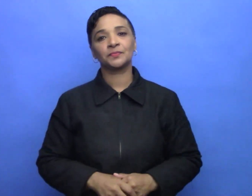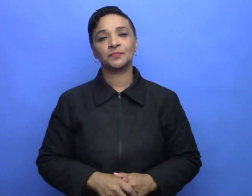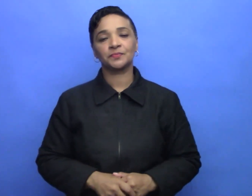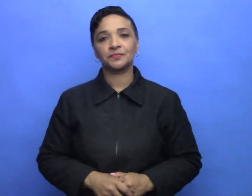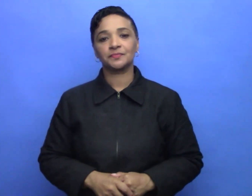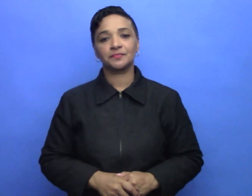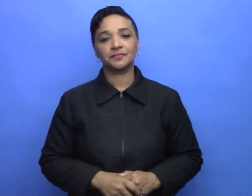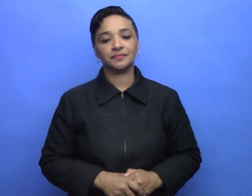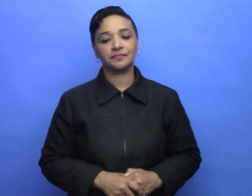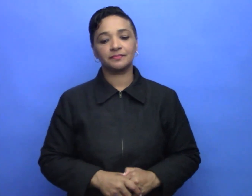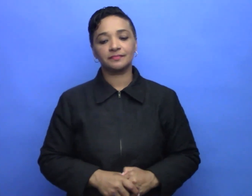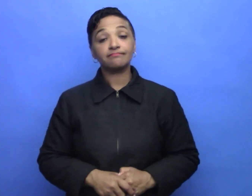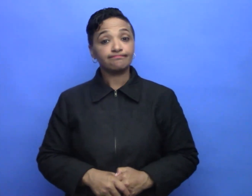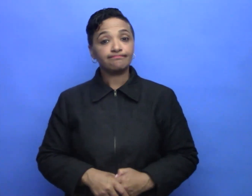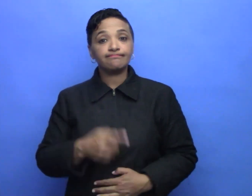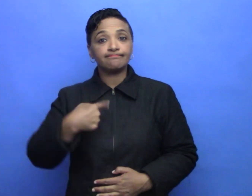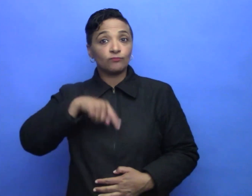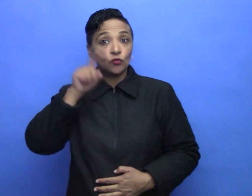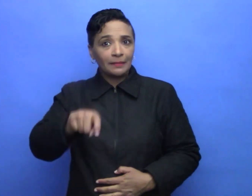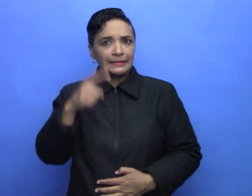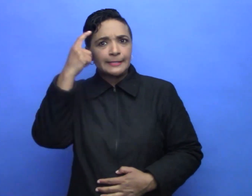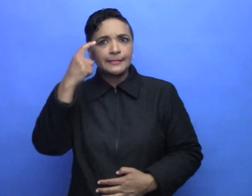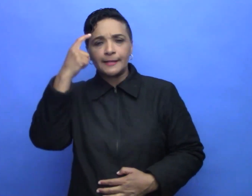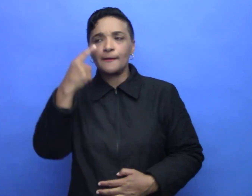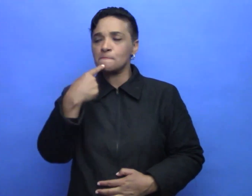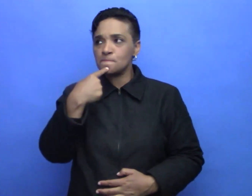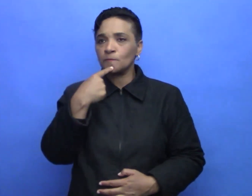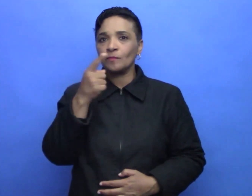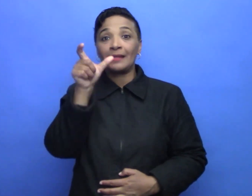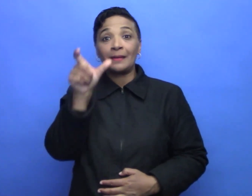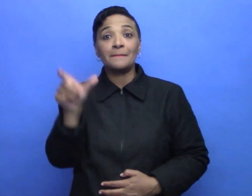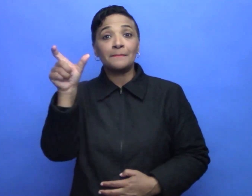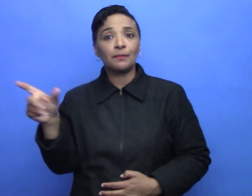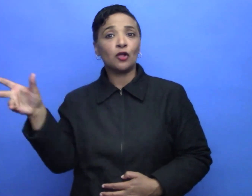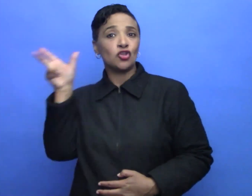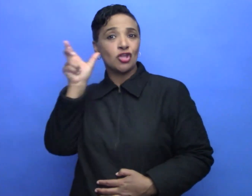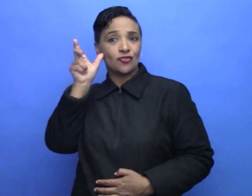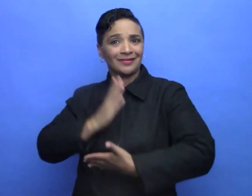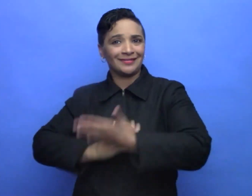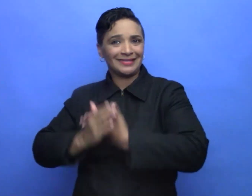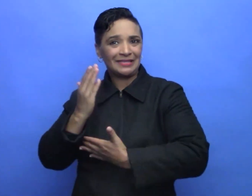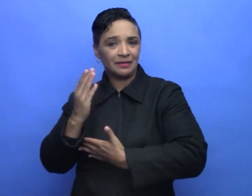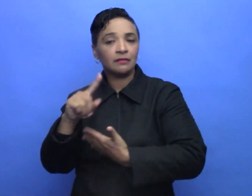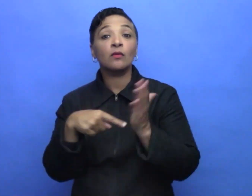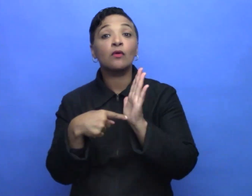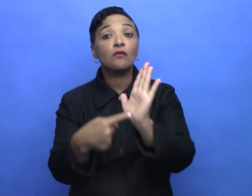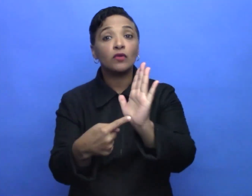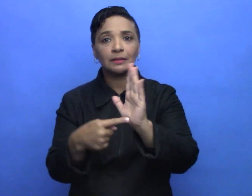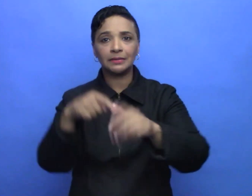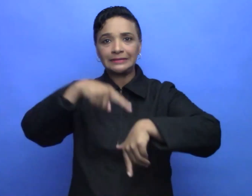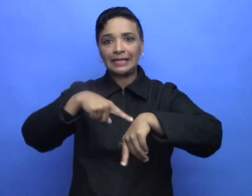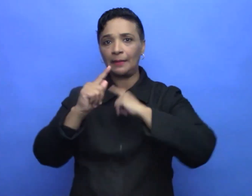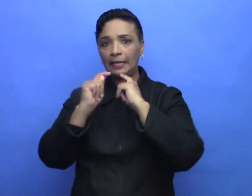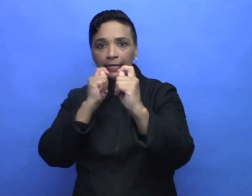Also, we have to consider the needs of people with hidden disabilities, especially in the interviewing process. And